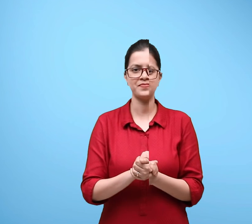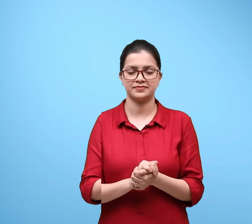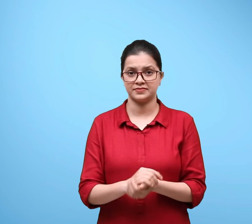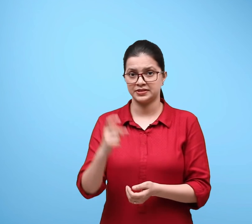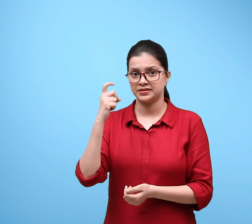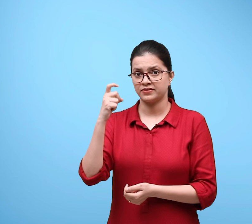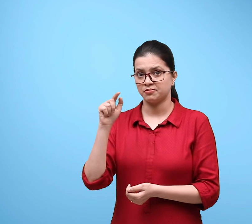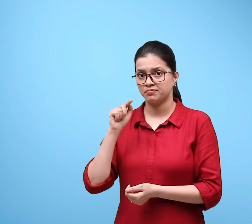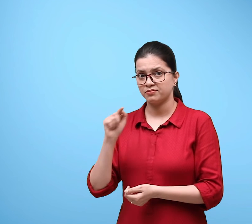7.